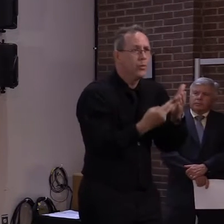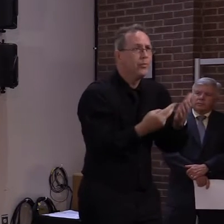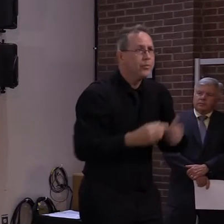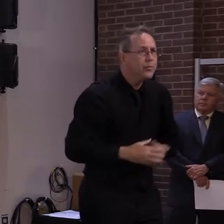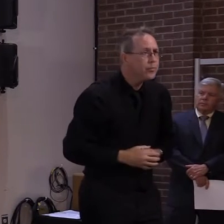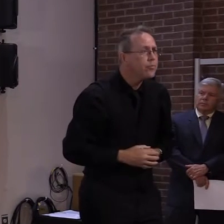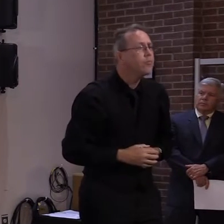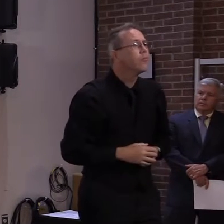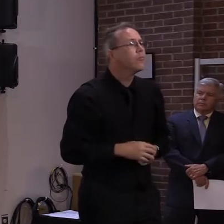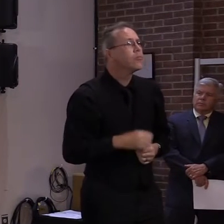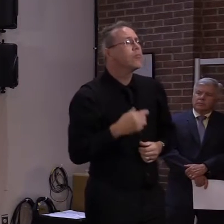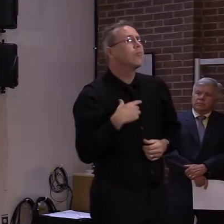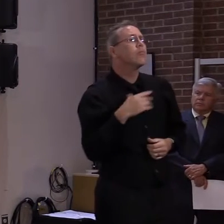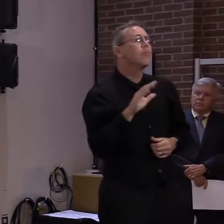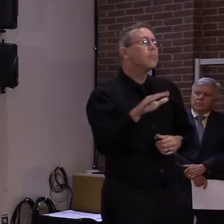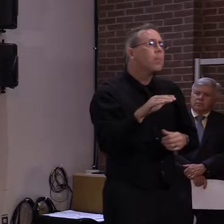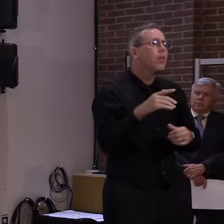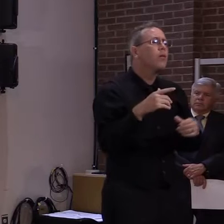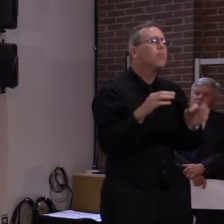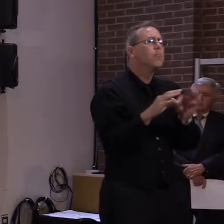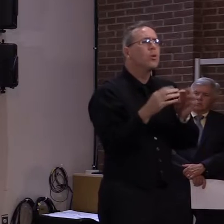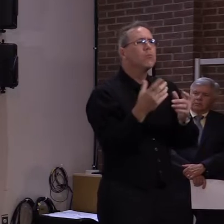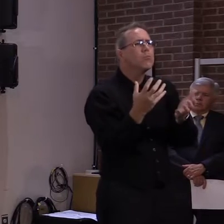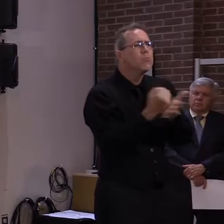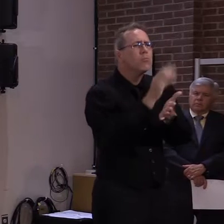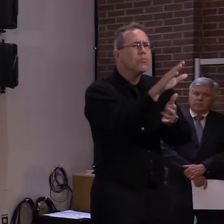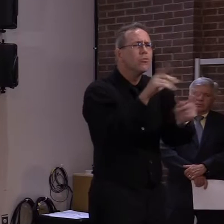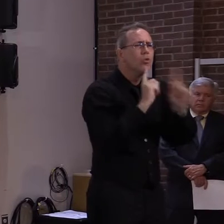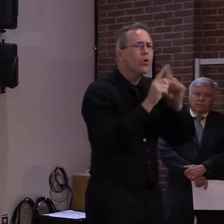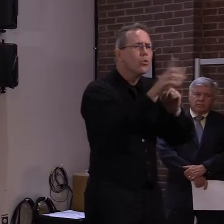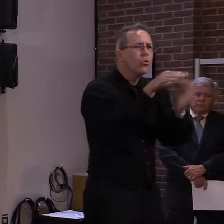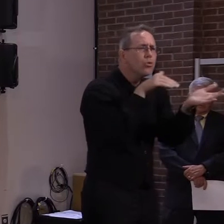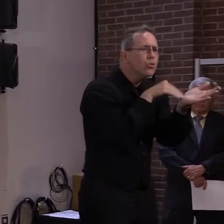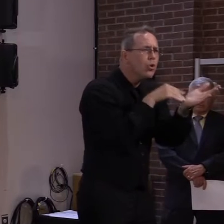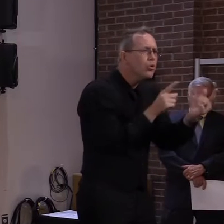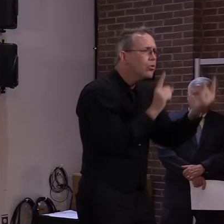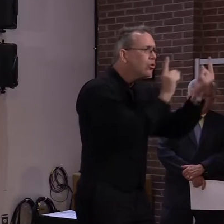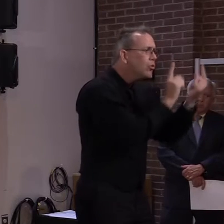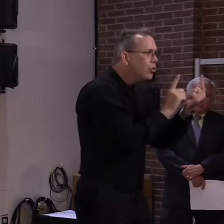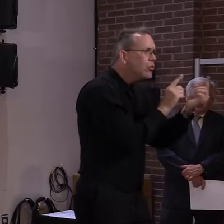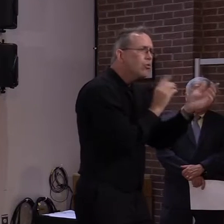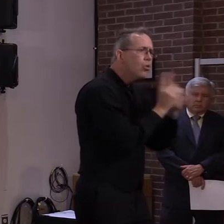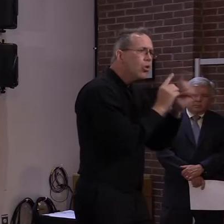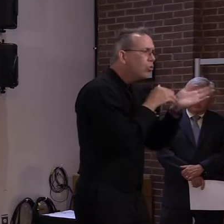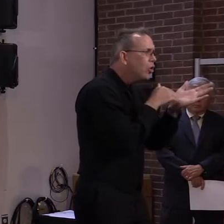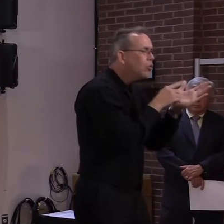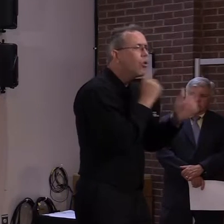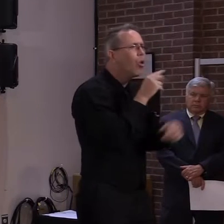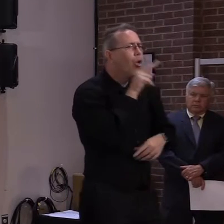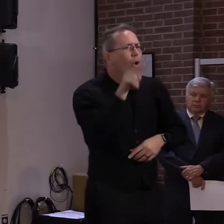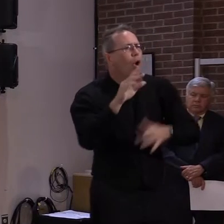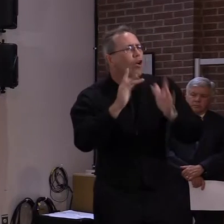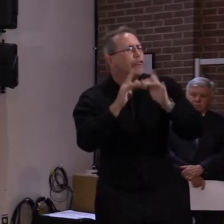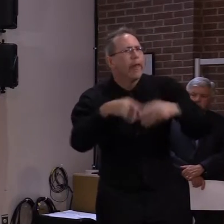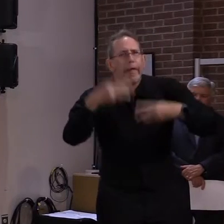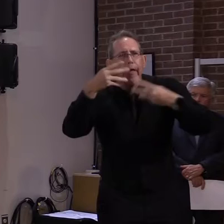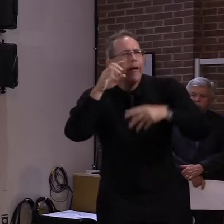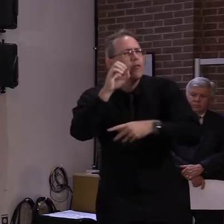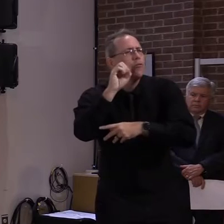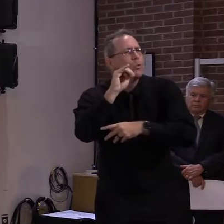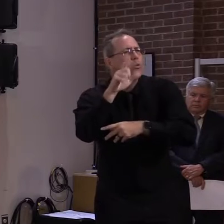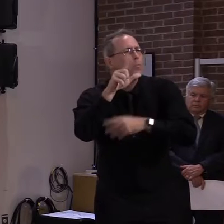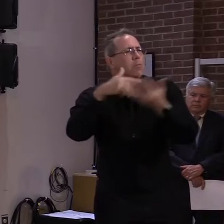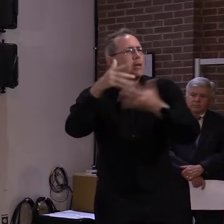not Facebook. I'm confident we can keep moving forward, but we need everyone pulling in the